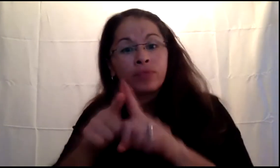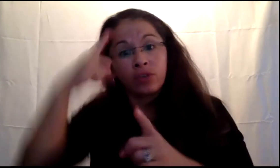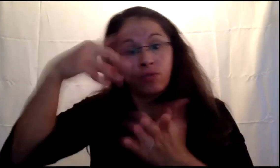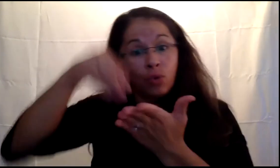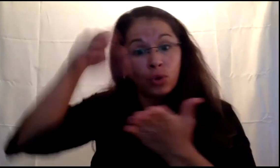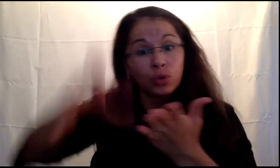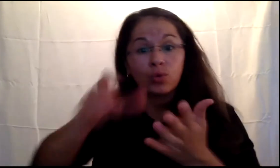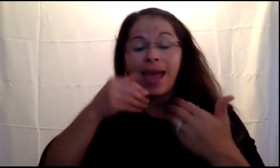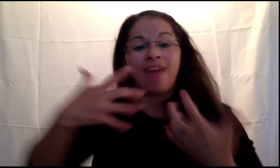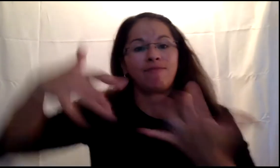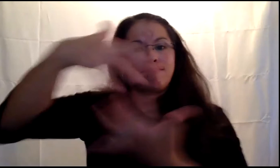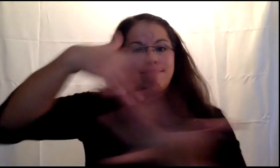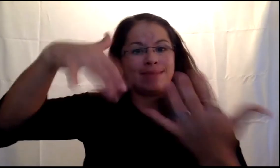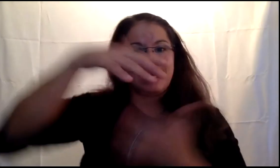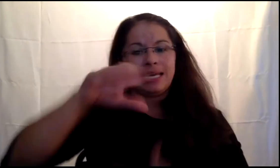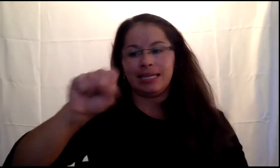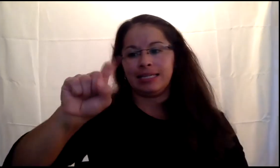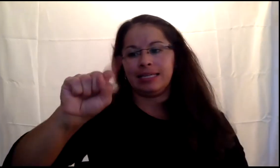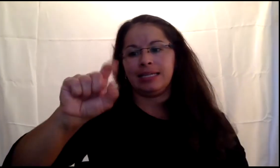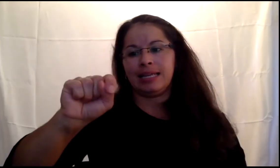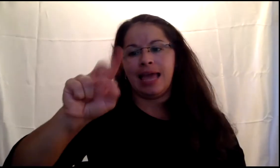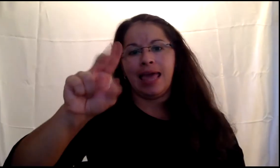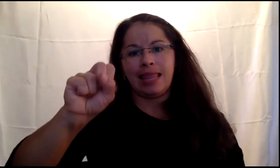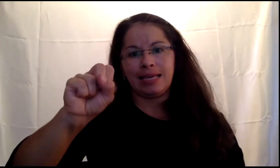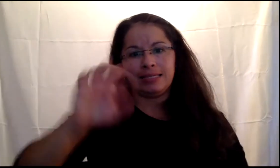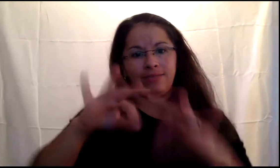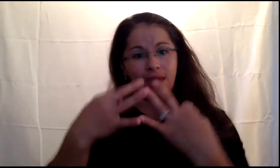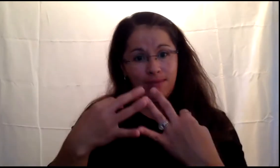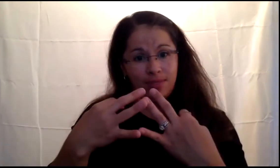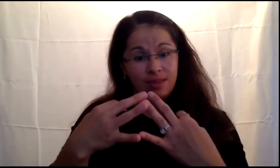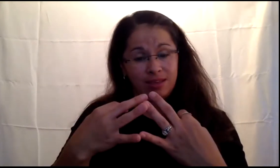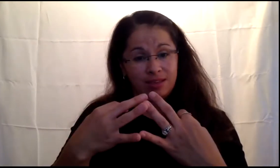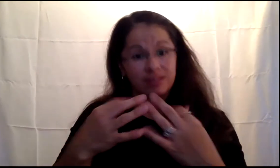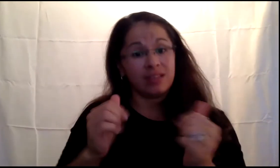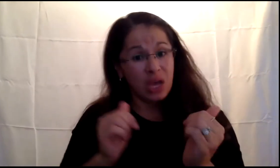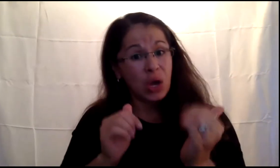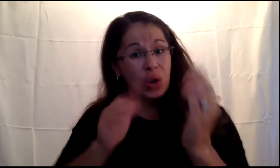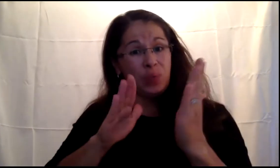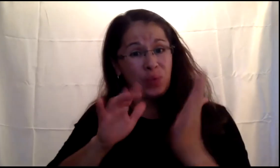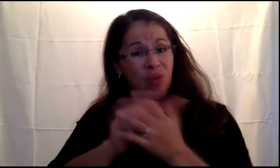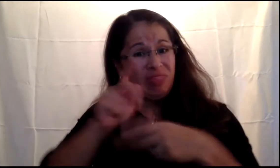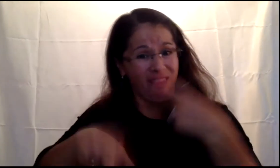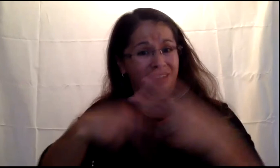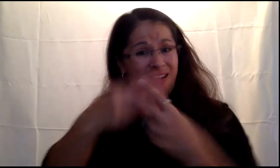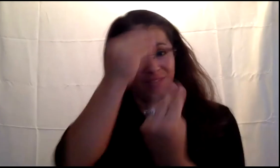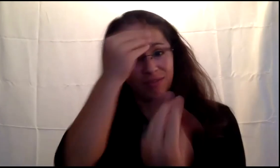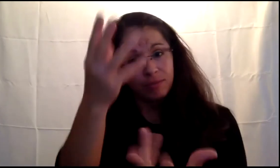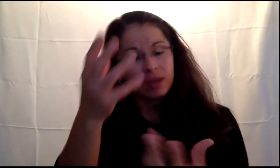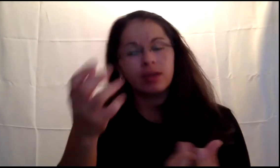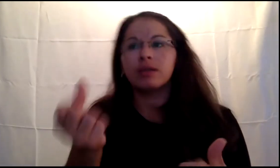status families and approaching this kind of information. A number of the students I work with do have